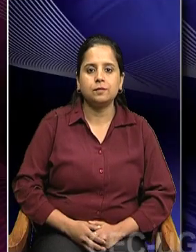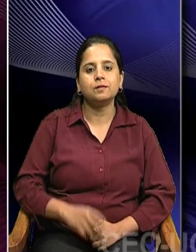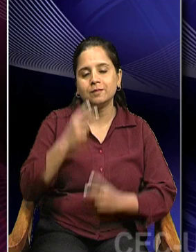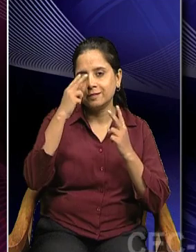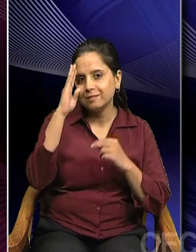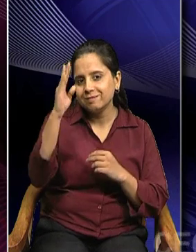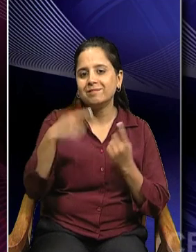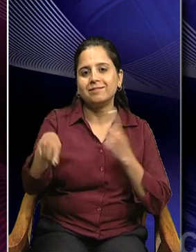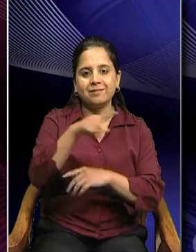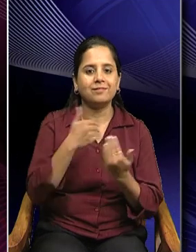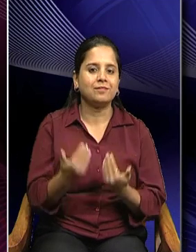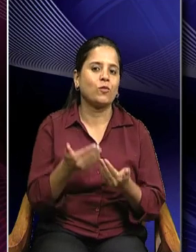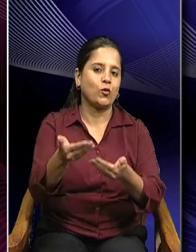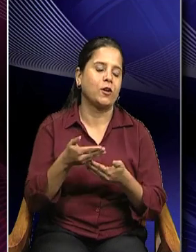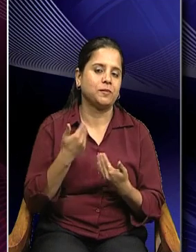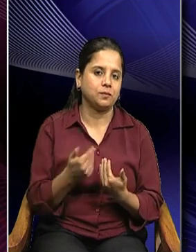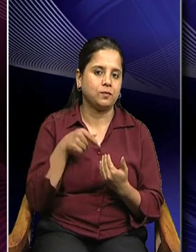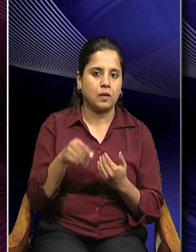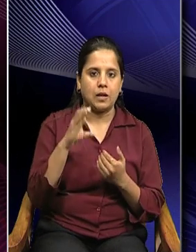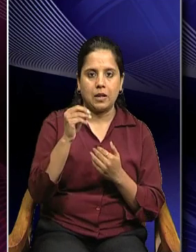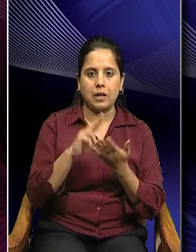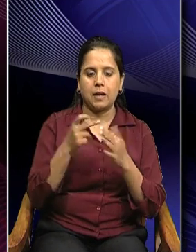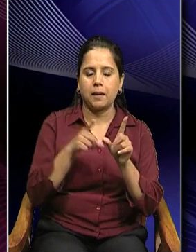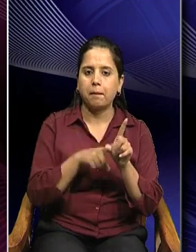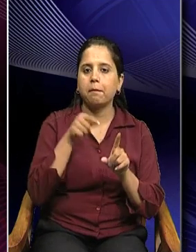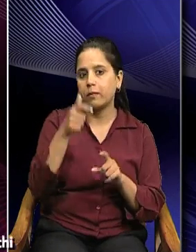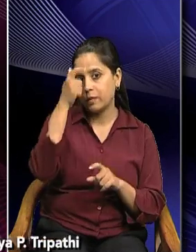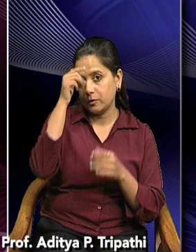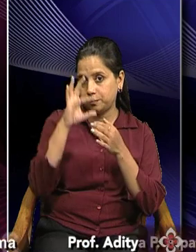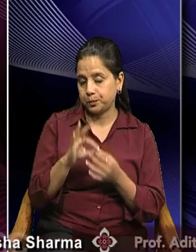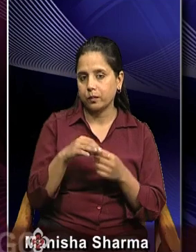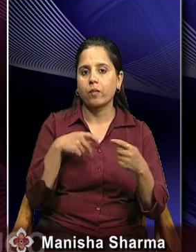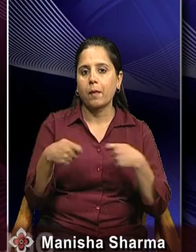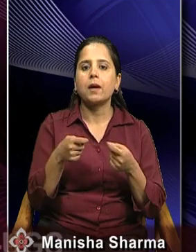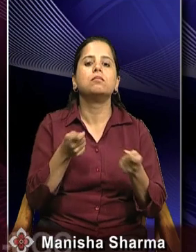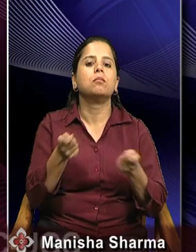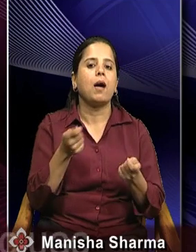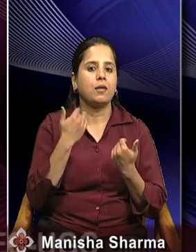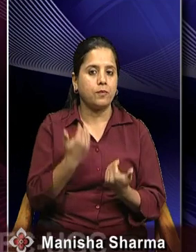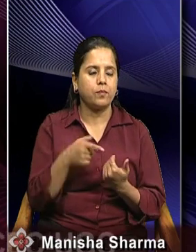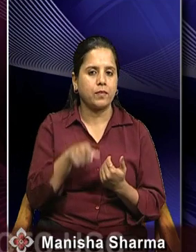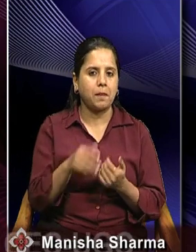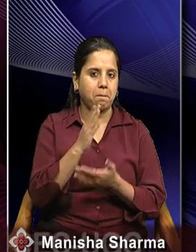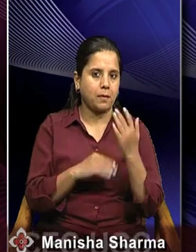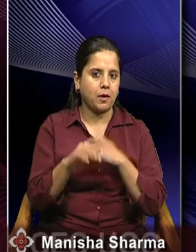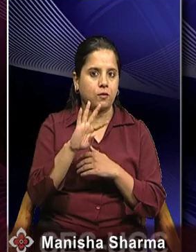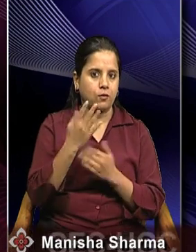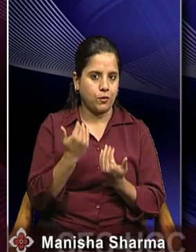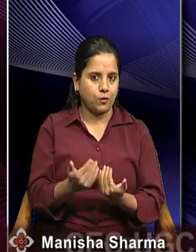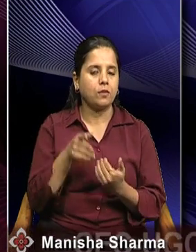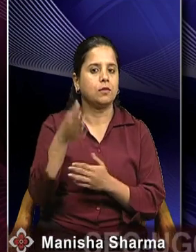Hello viewers, welcome to our lecture series on contemporary issues in business and management. This is going to be part 4 of our lectures